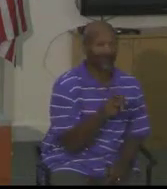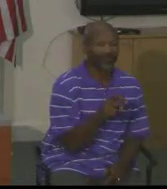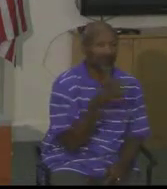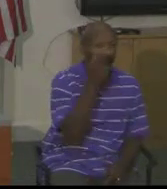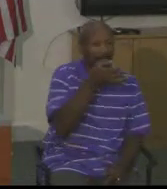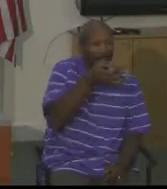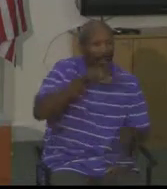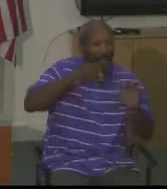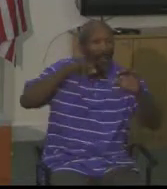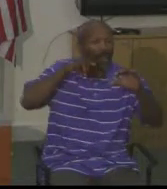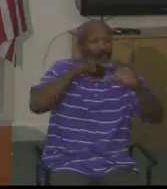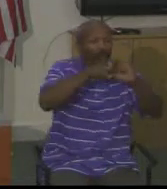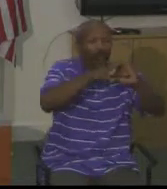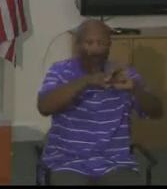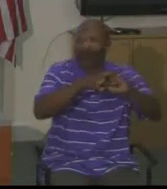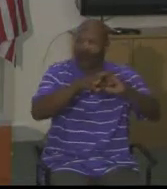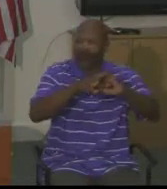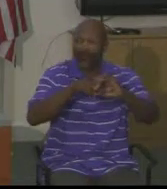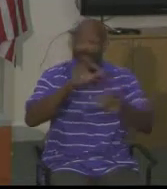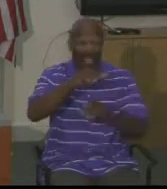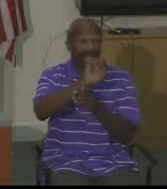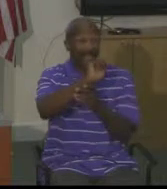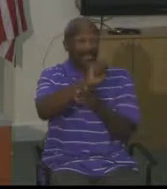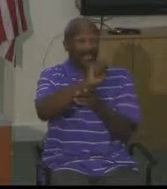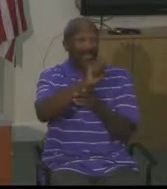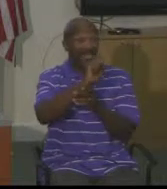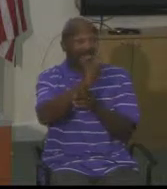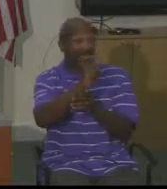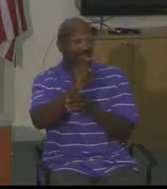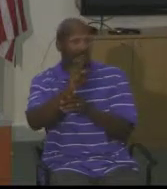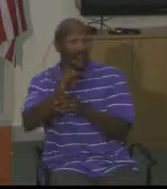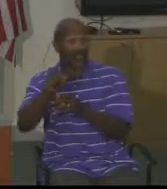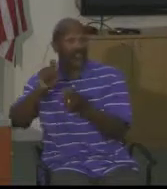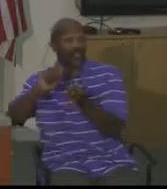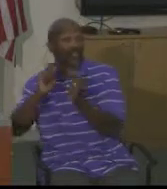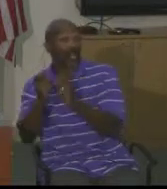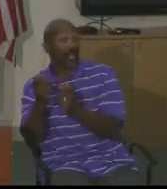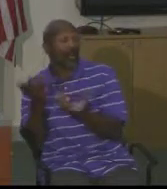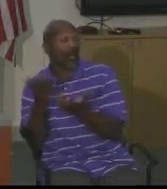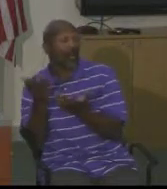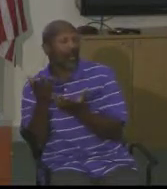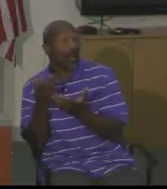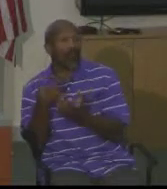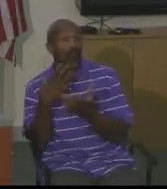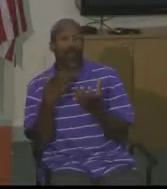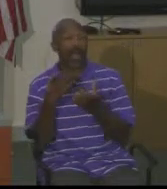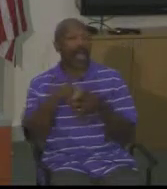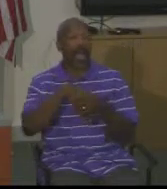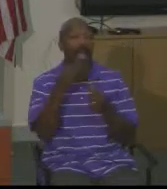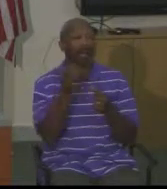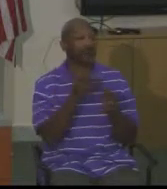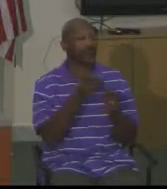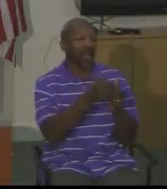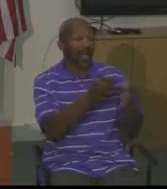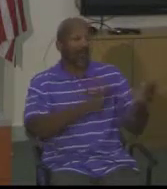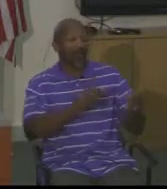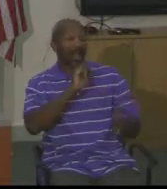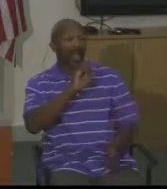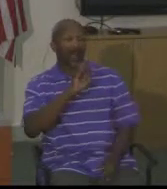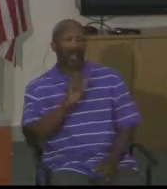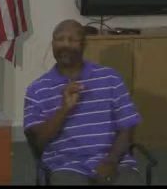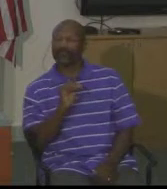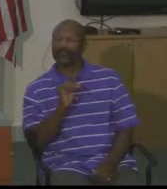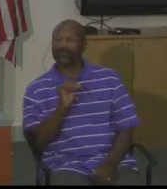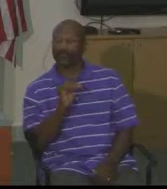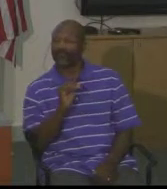What the ATX format did, the ATX format said, we want to get out away from IBM and